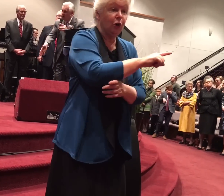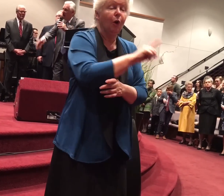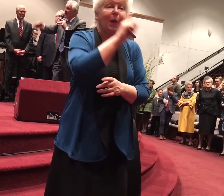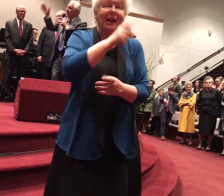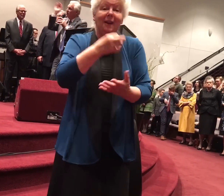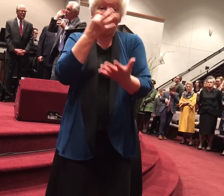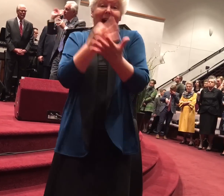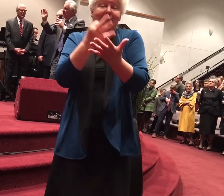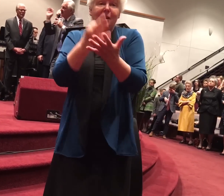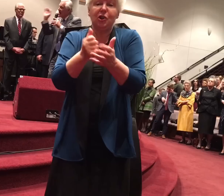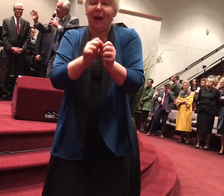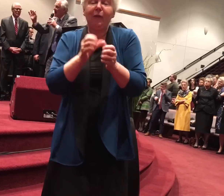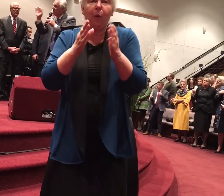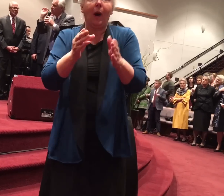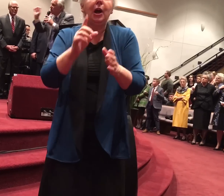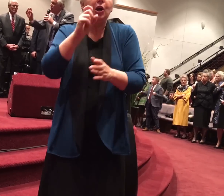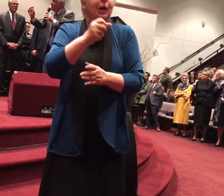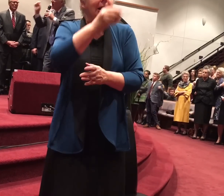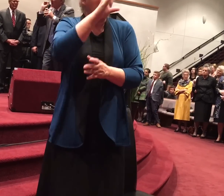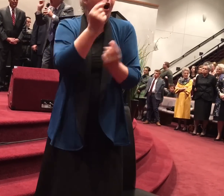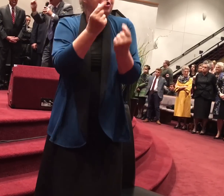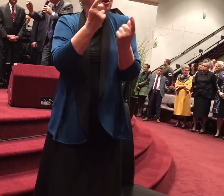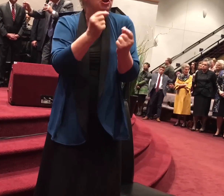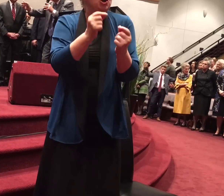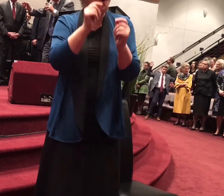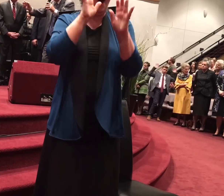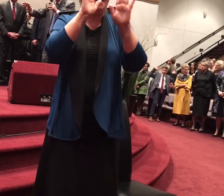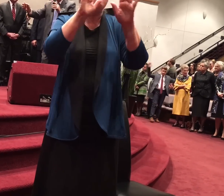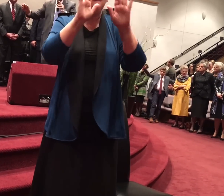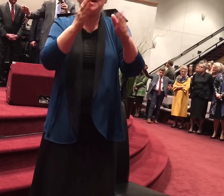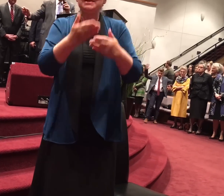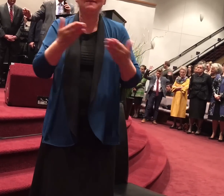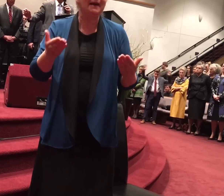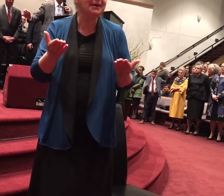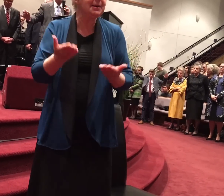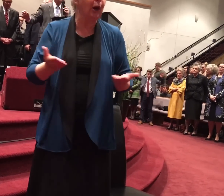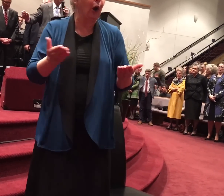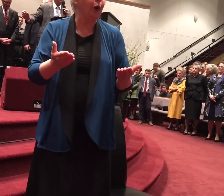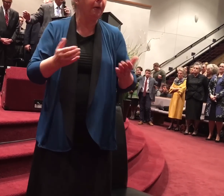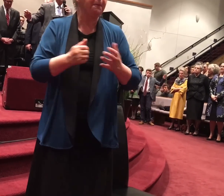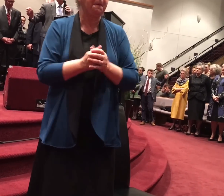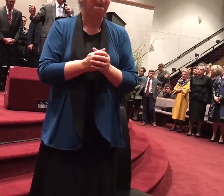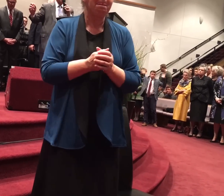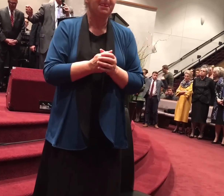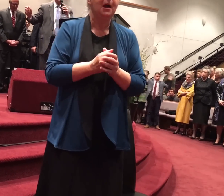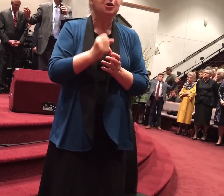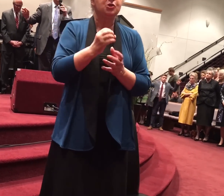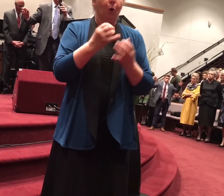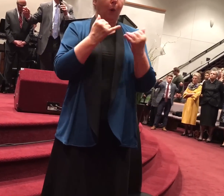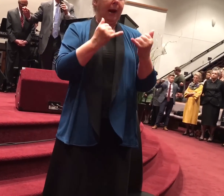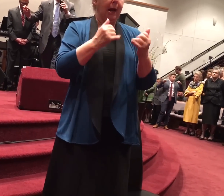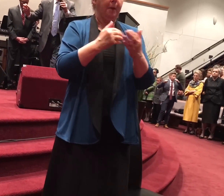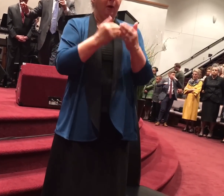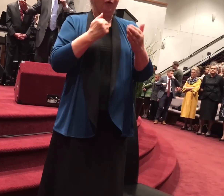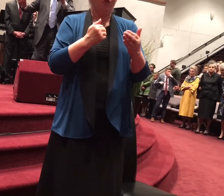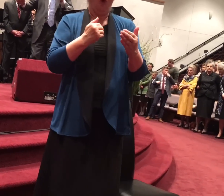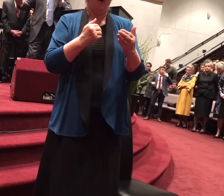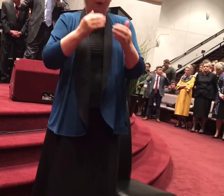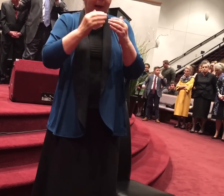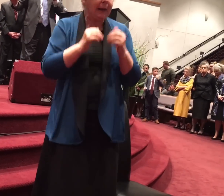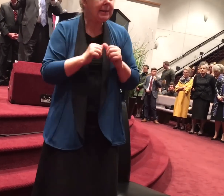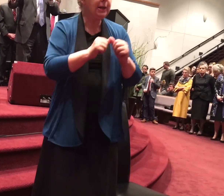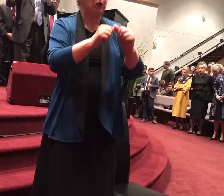every other way. You need God to do amazing things. So right now, before we go any